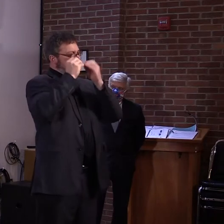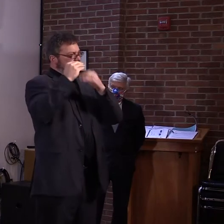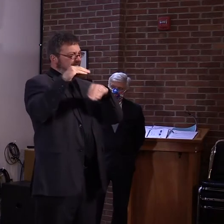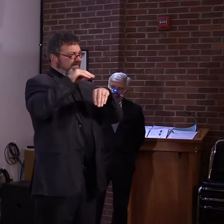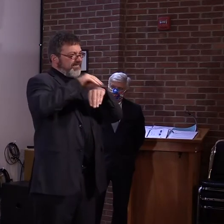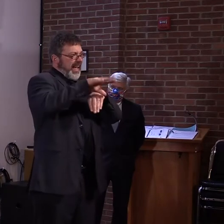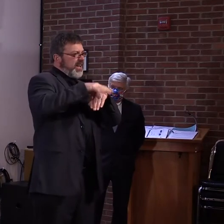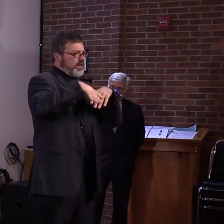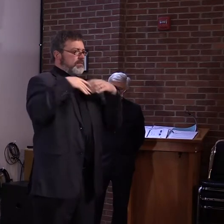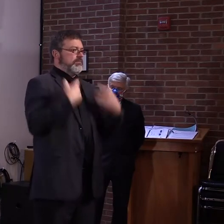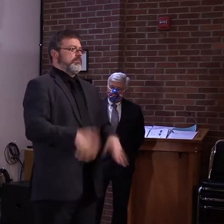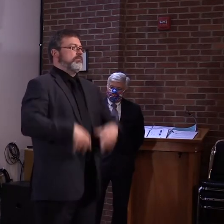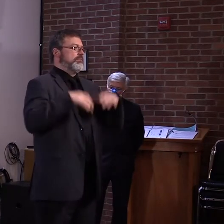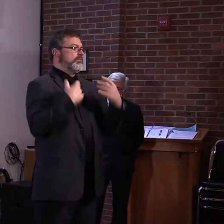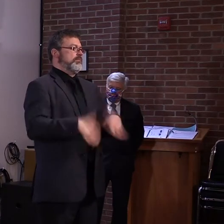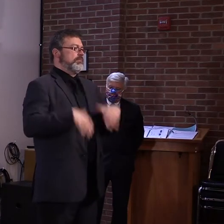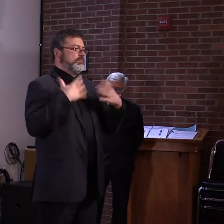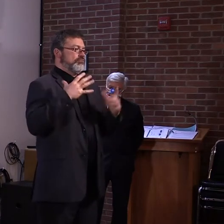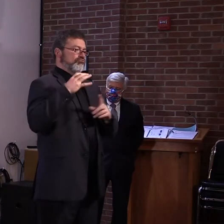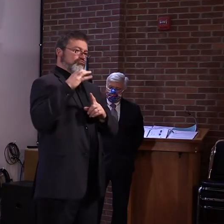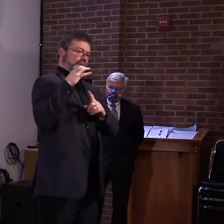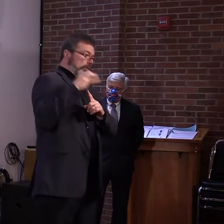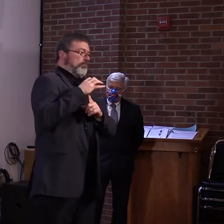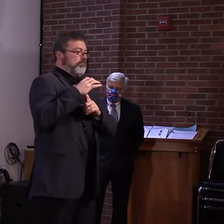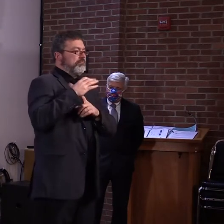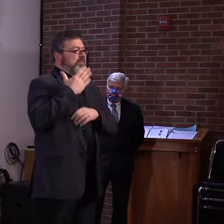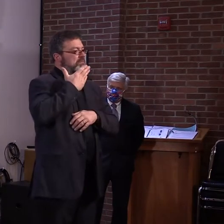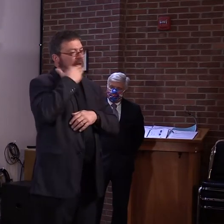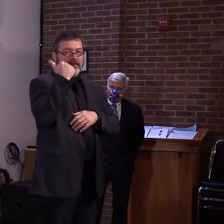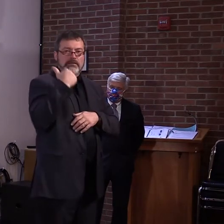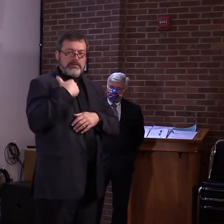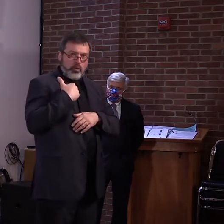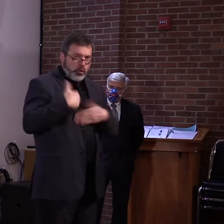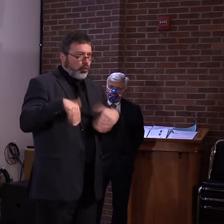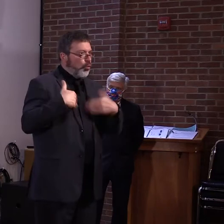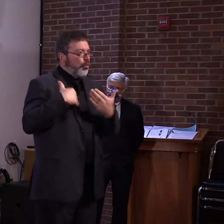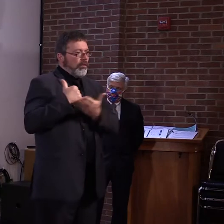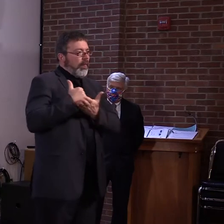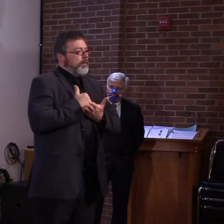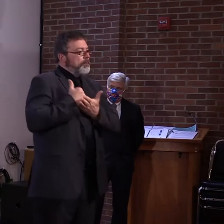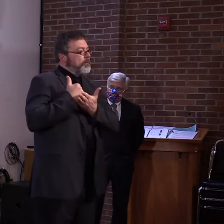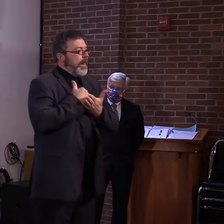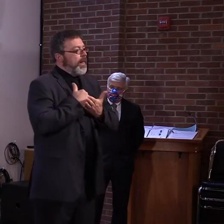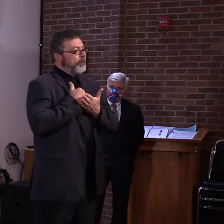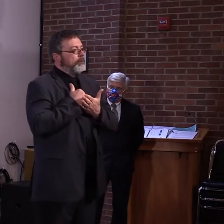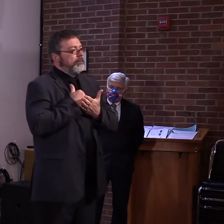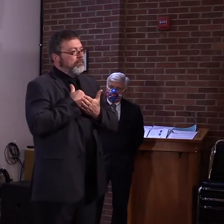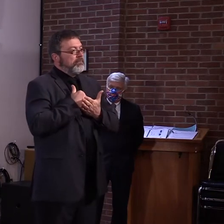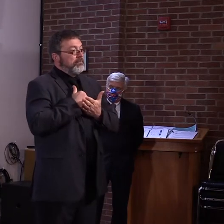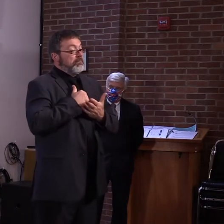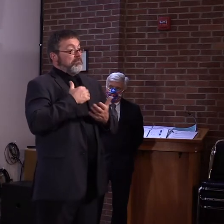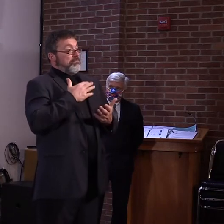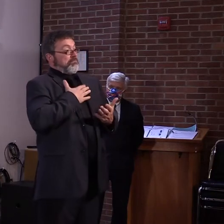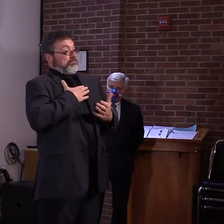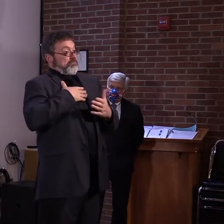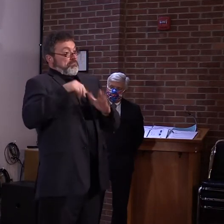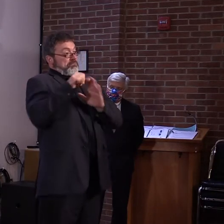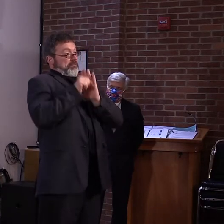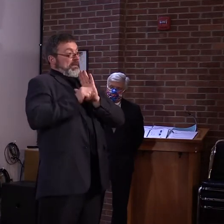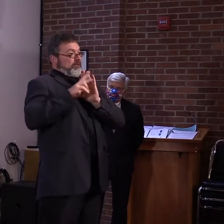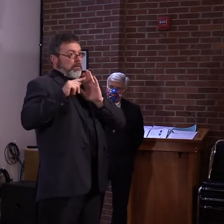possible for us in the states to follow, and we've been watching that. But having said